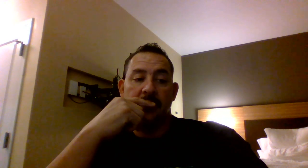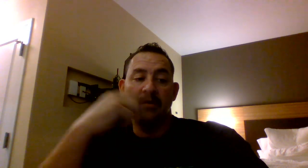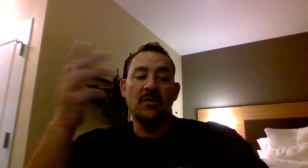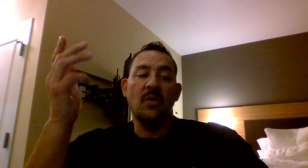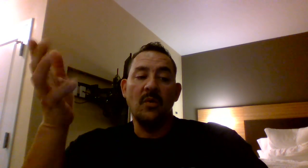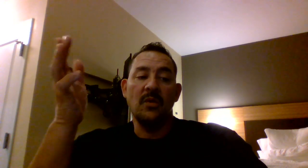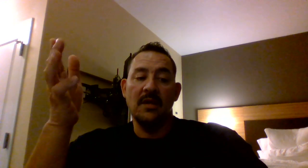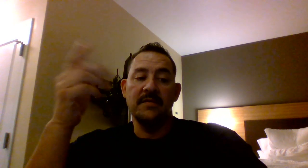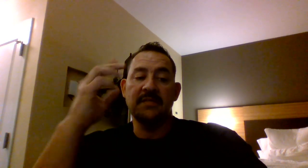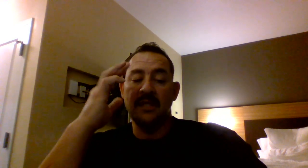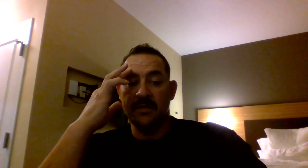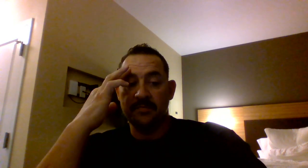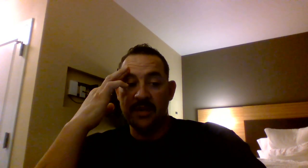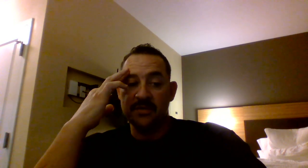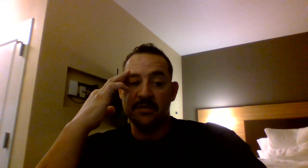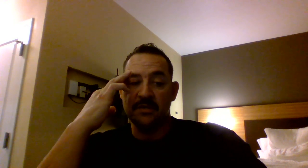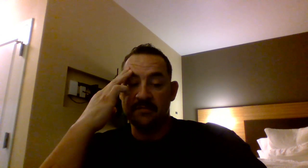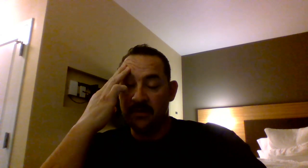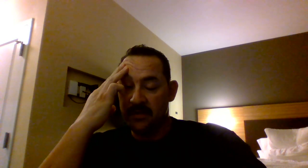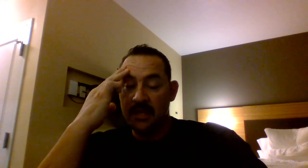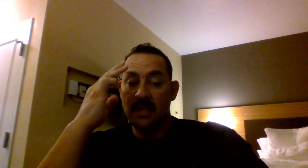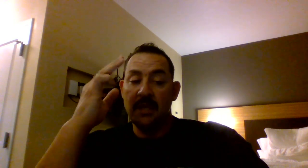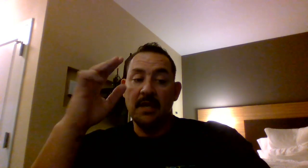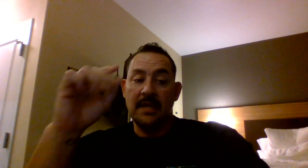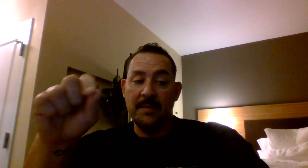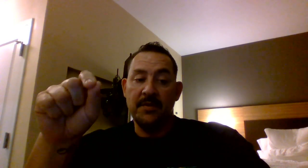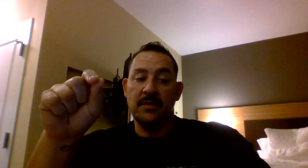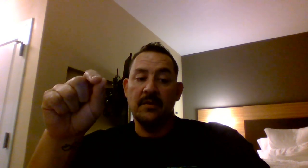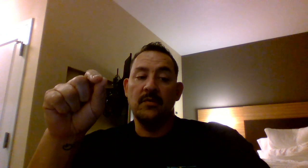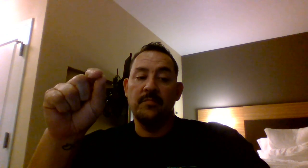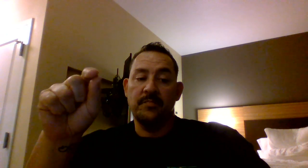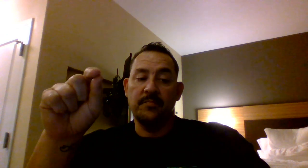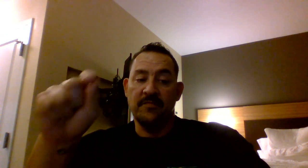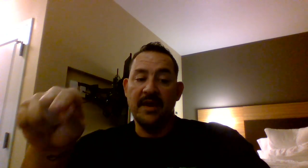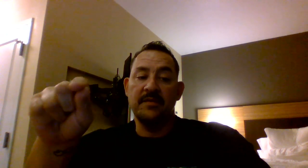The goal of the cellular respiration is to convert the